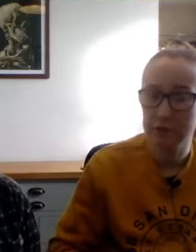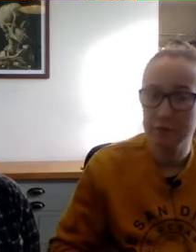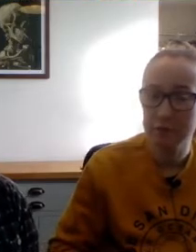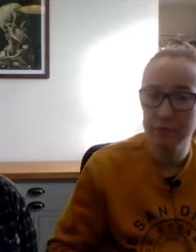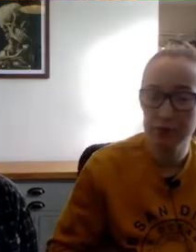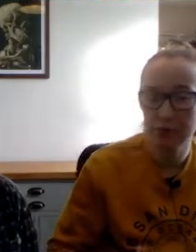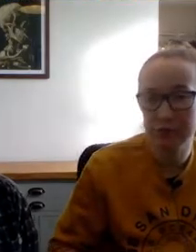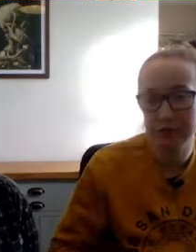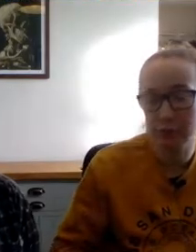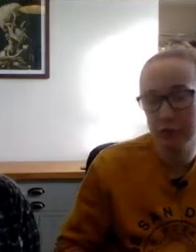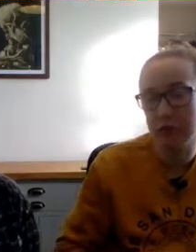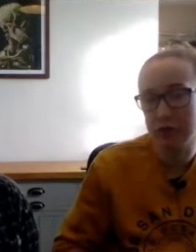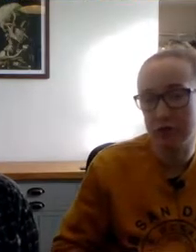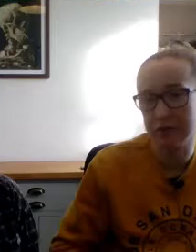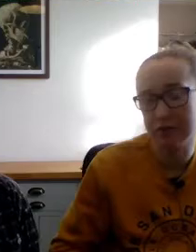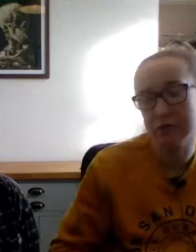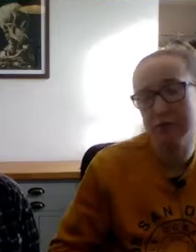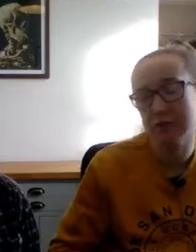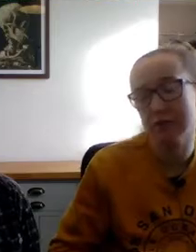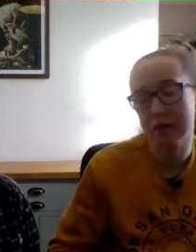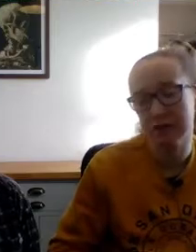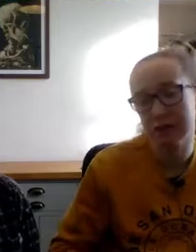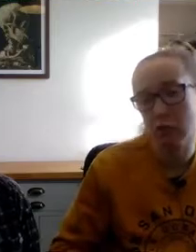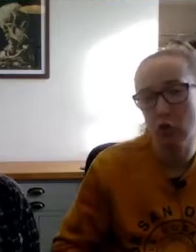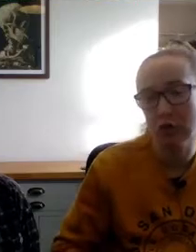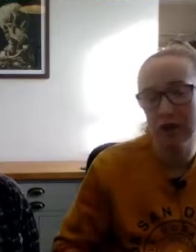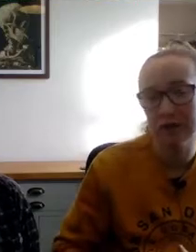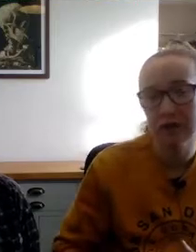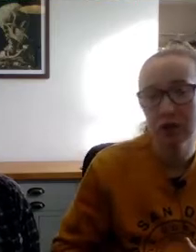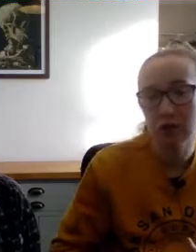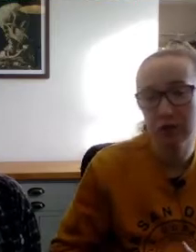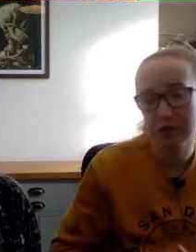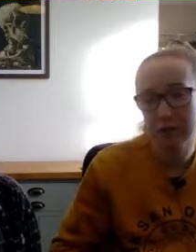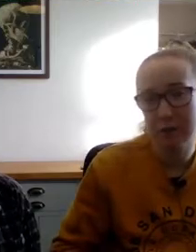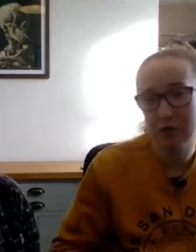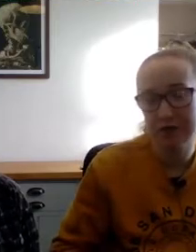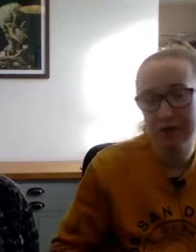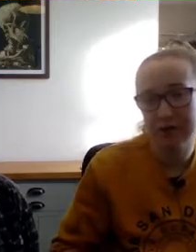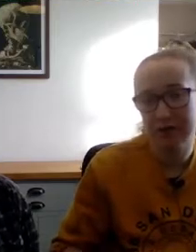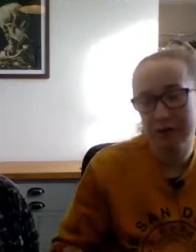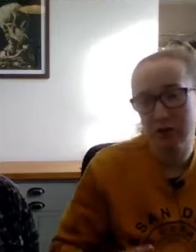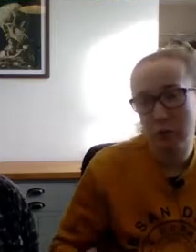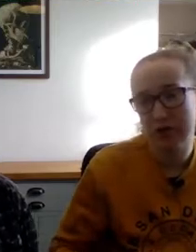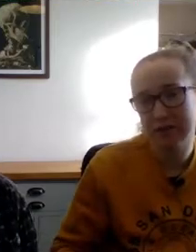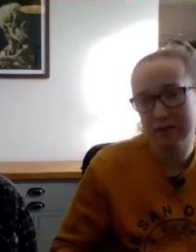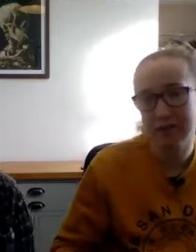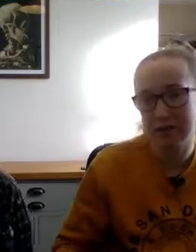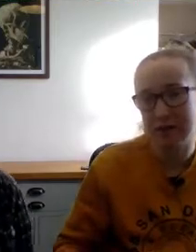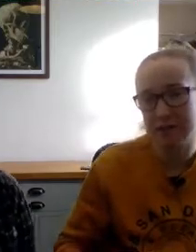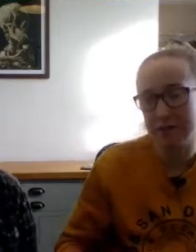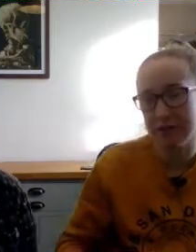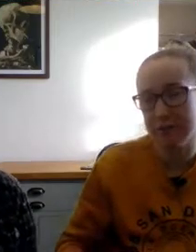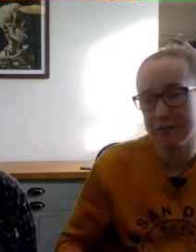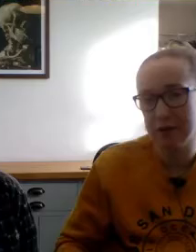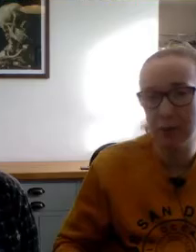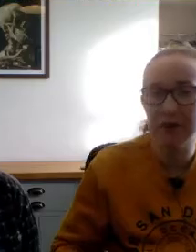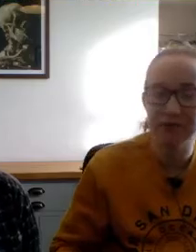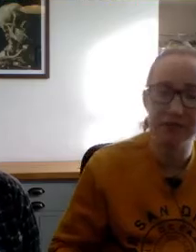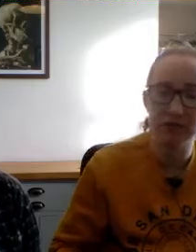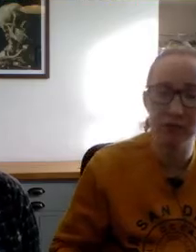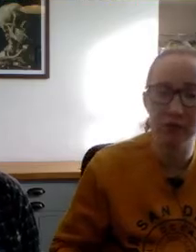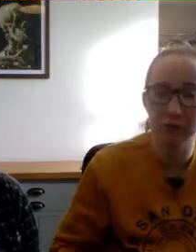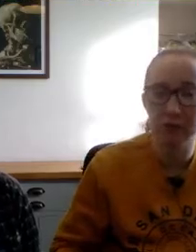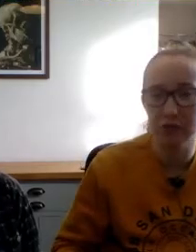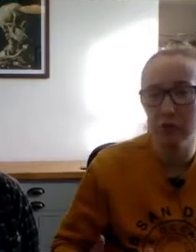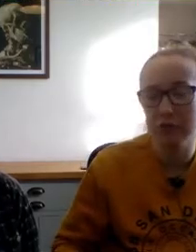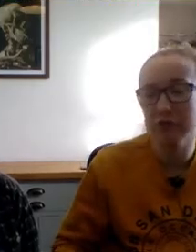So long-term memory, we've looked at short-term memory already and kind of what that is. Long-term memory is the idea that your brain technically has this unlimited capacity